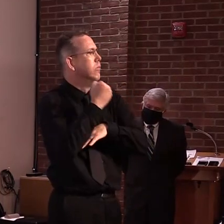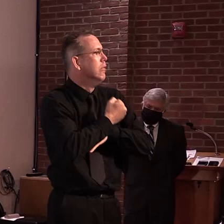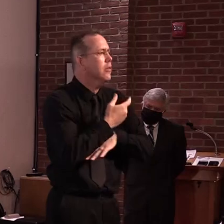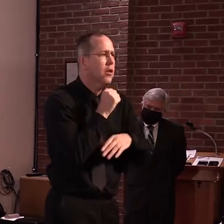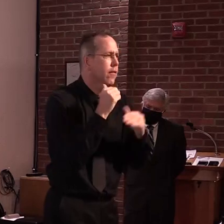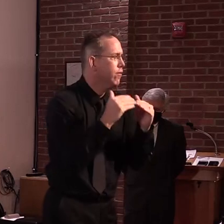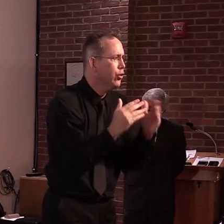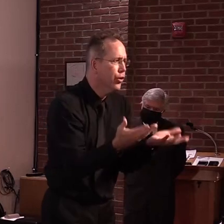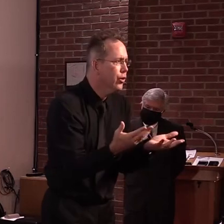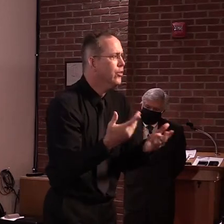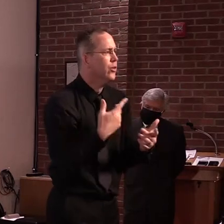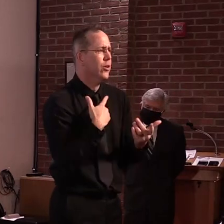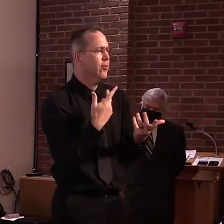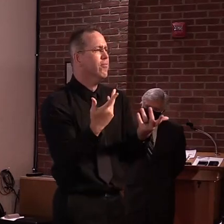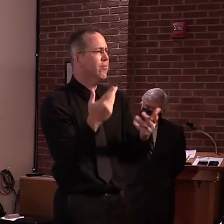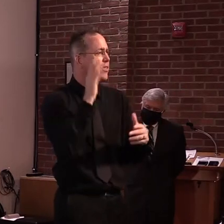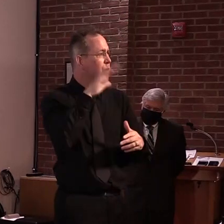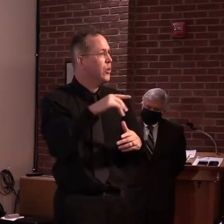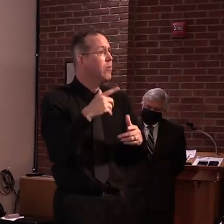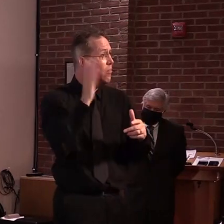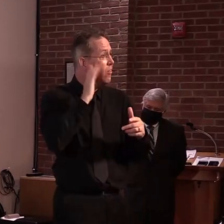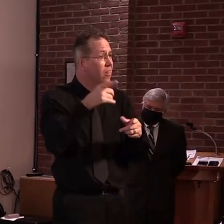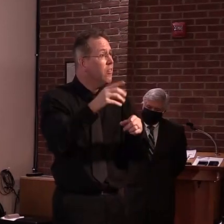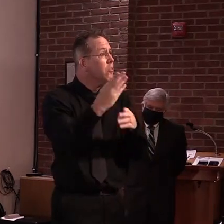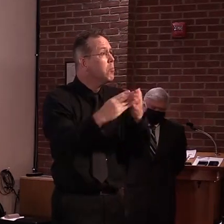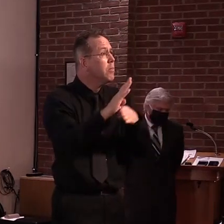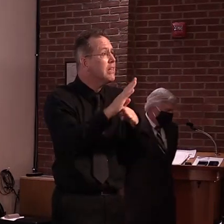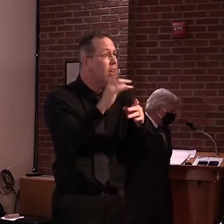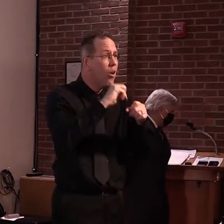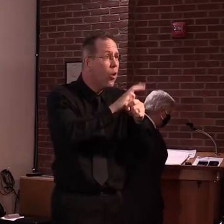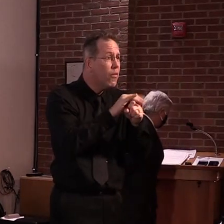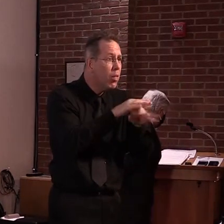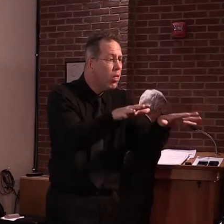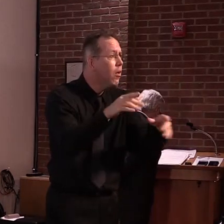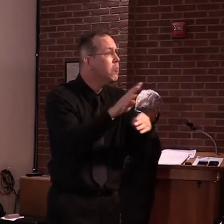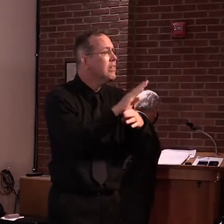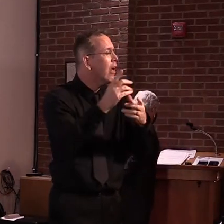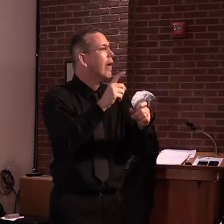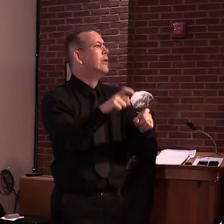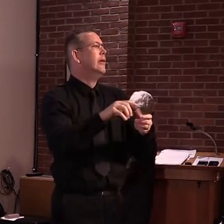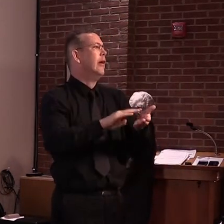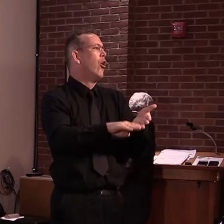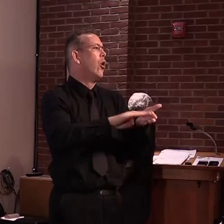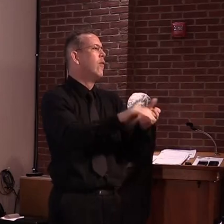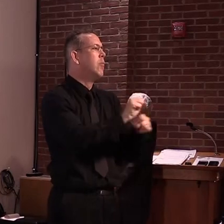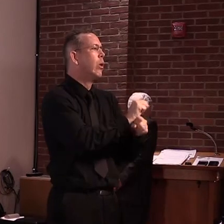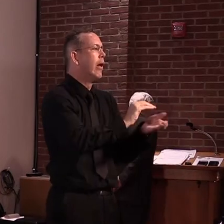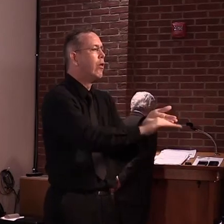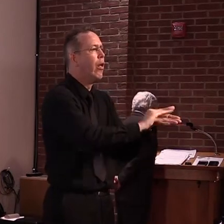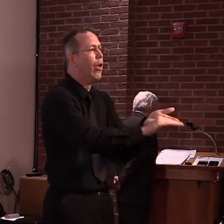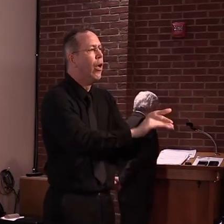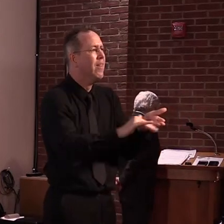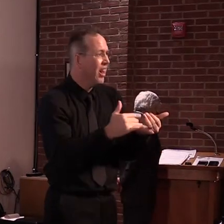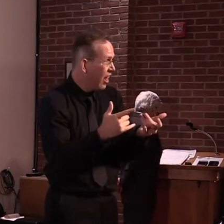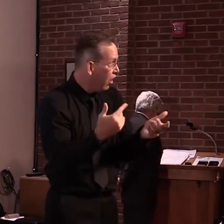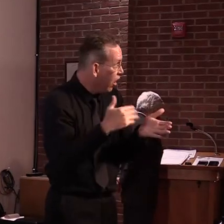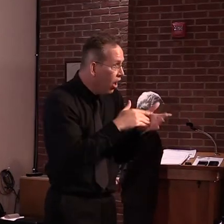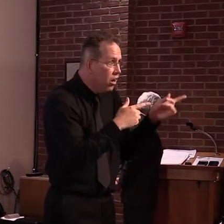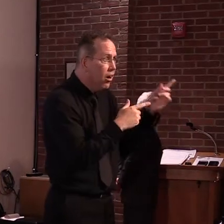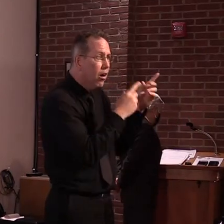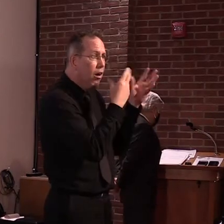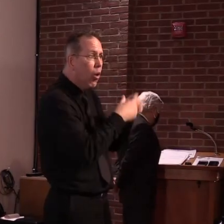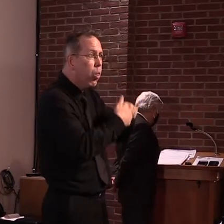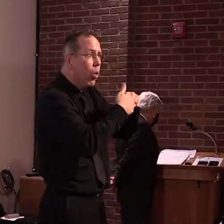now unemployed, vitalize our communities that are now very vacant, and create the revenues upon which our budget is